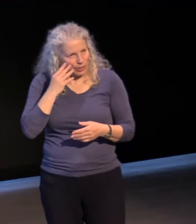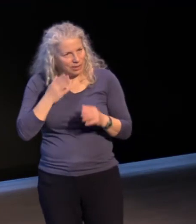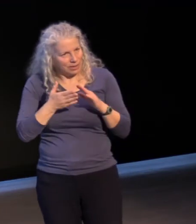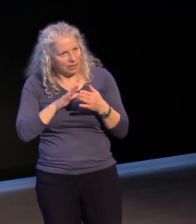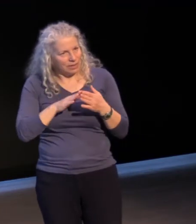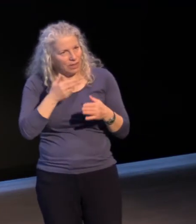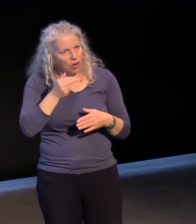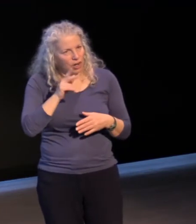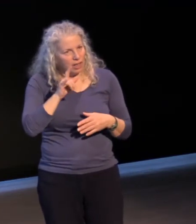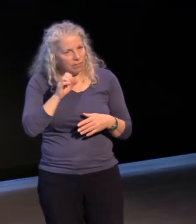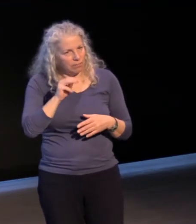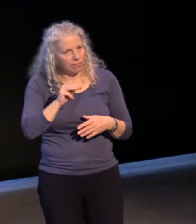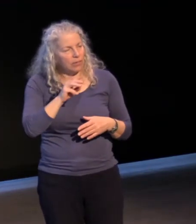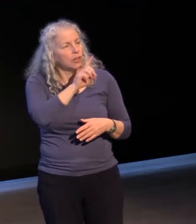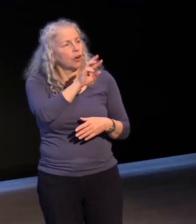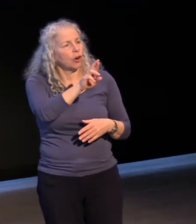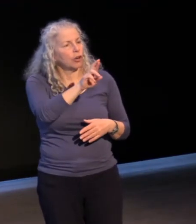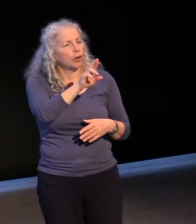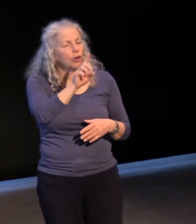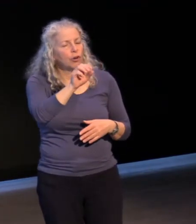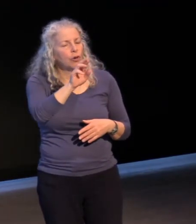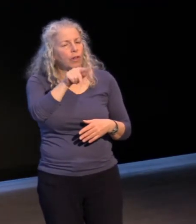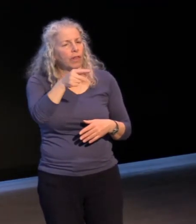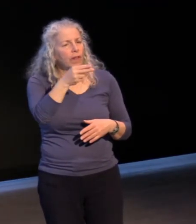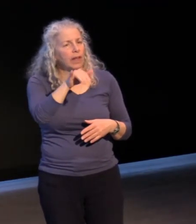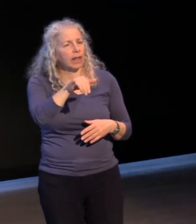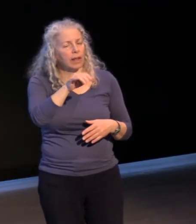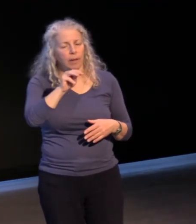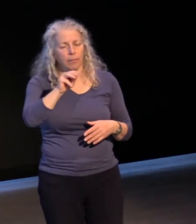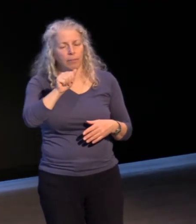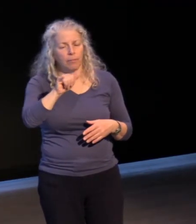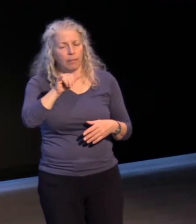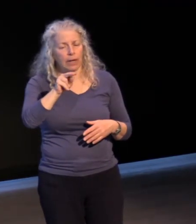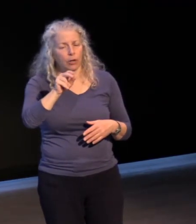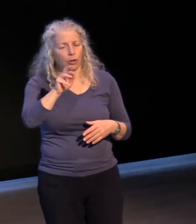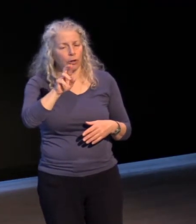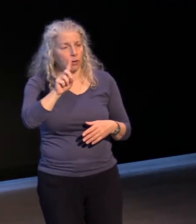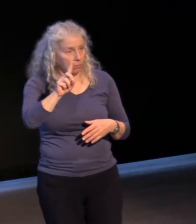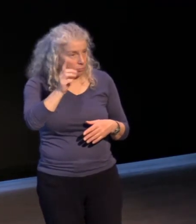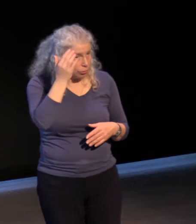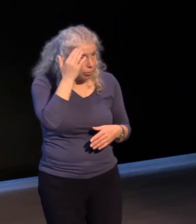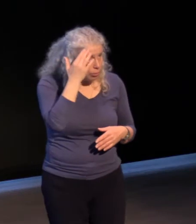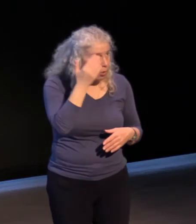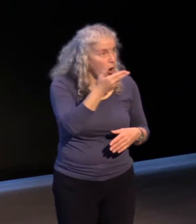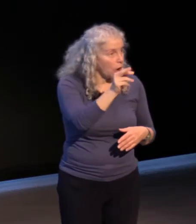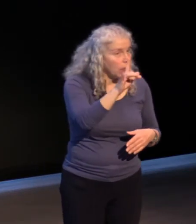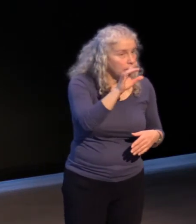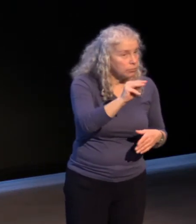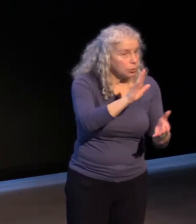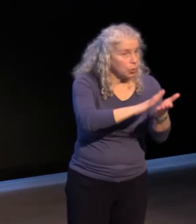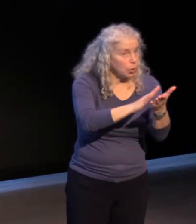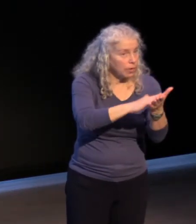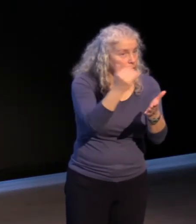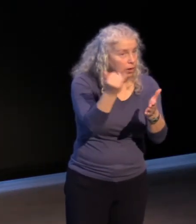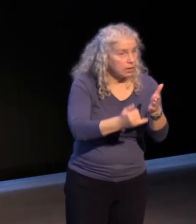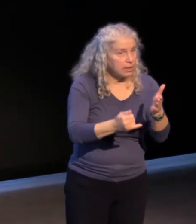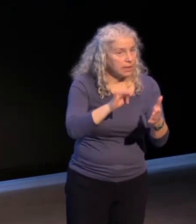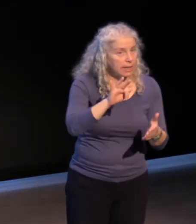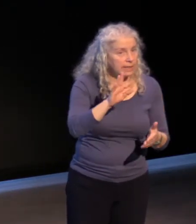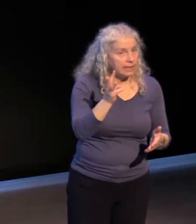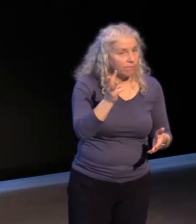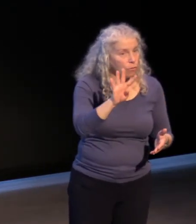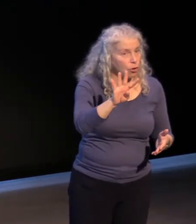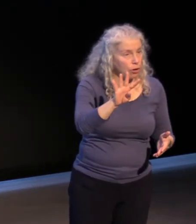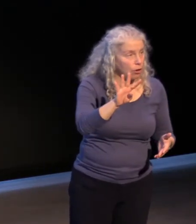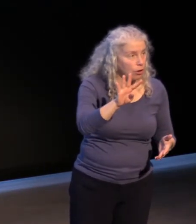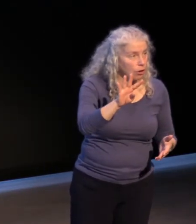Harlem, Dr. Dorothy Maynard. Y'all might have heard her name too. She founded the Harlem School of the Arts in